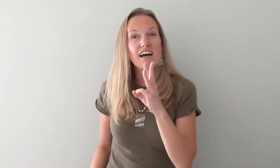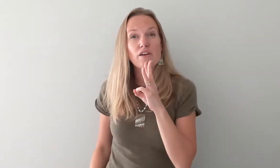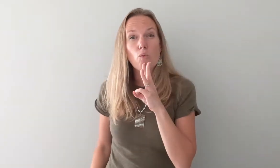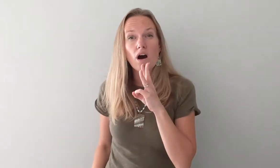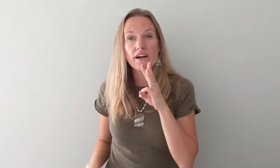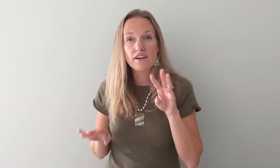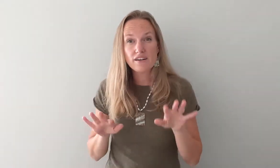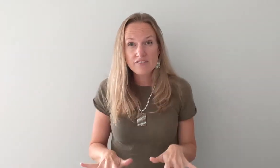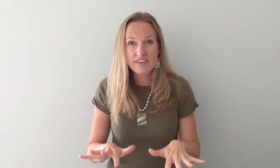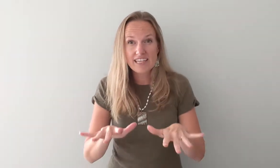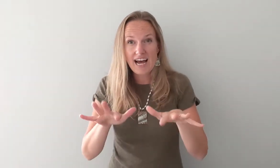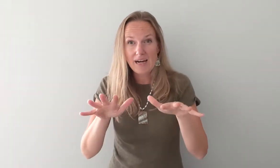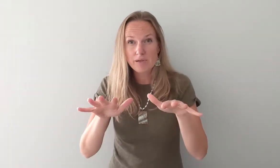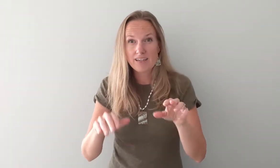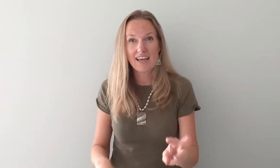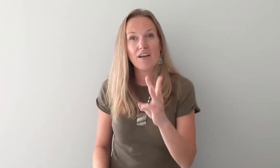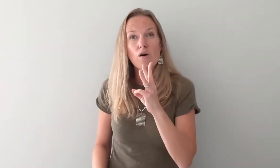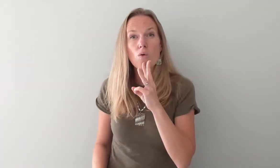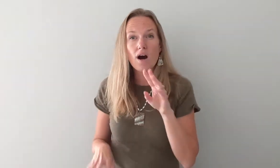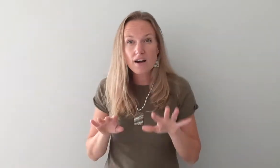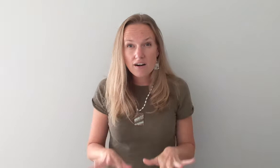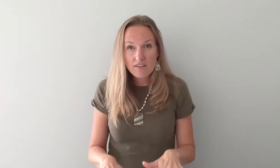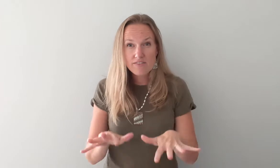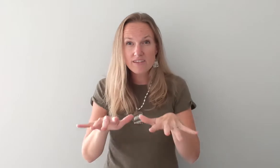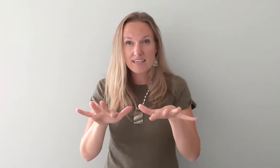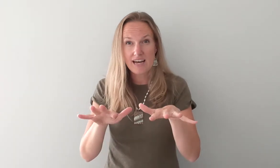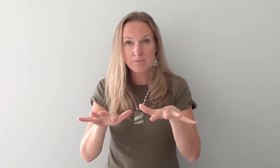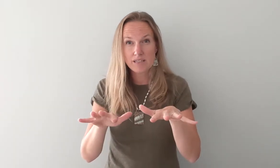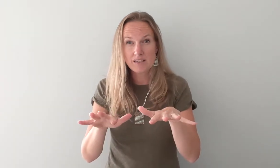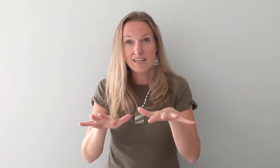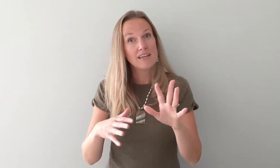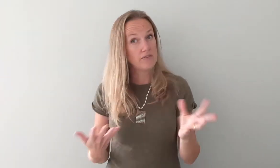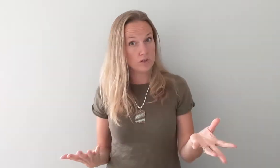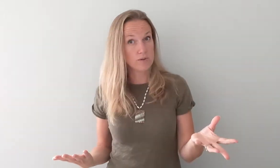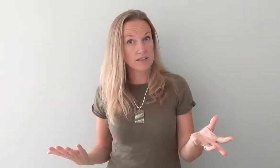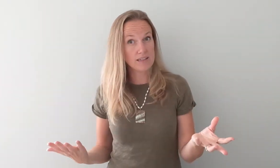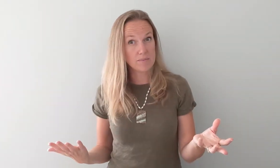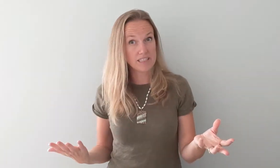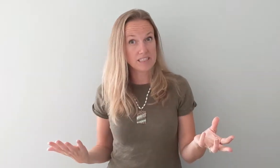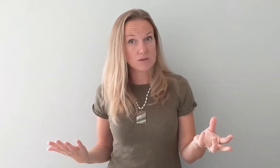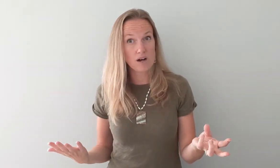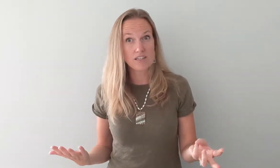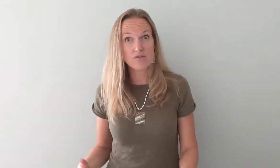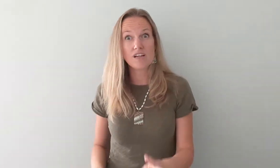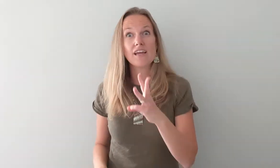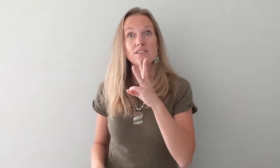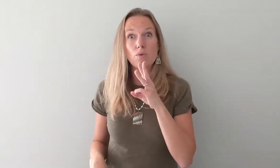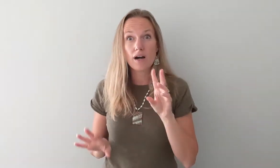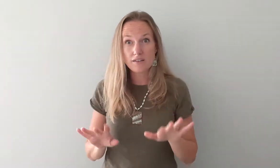flood, water filling up, okay? Water filling up. If you're really ambitious and want to do floodgates, water